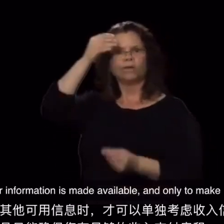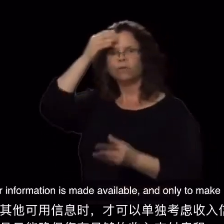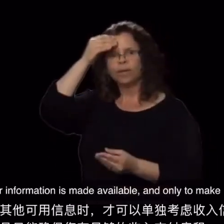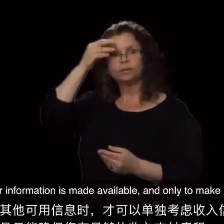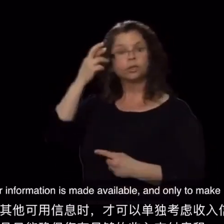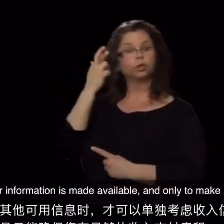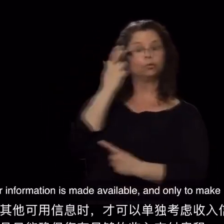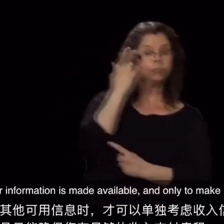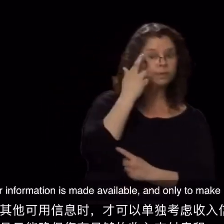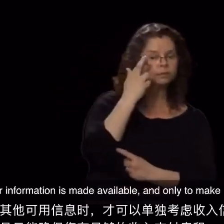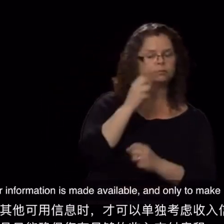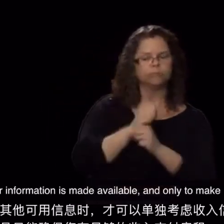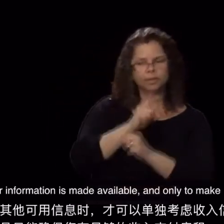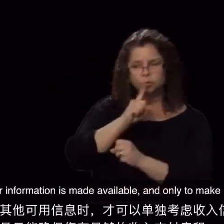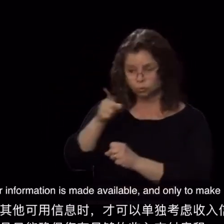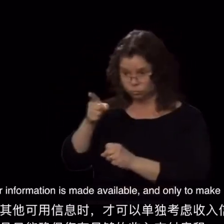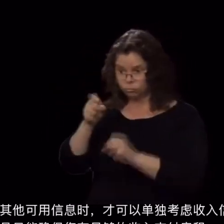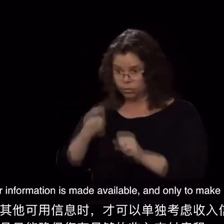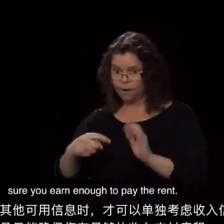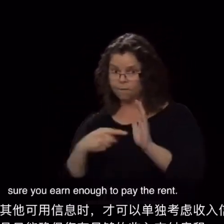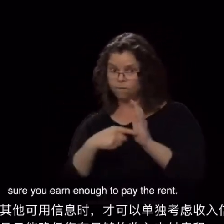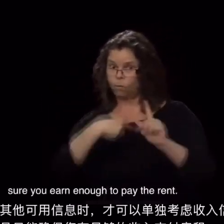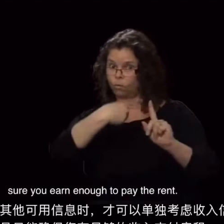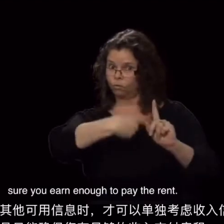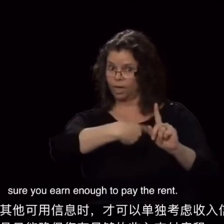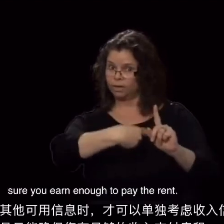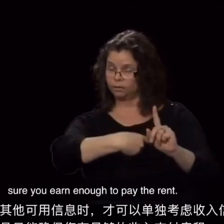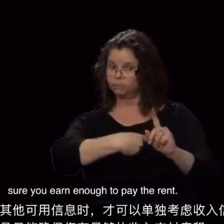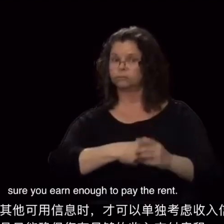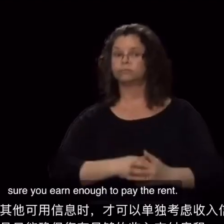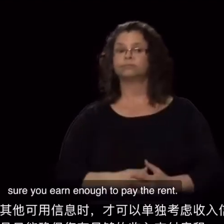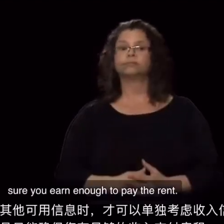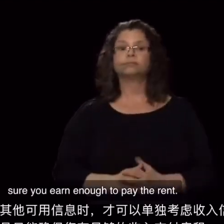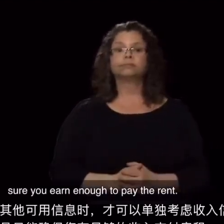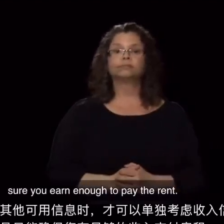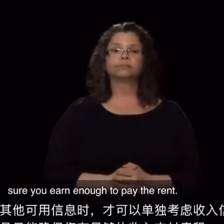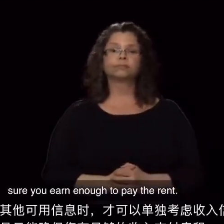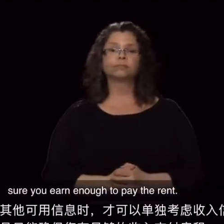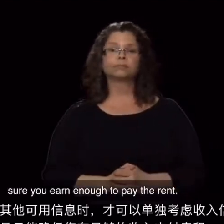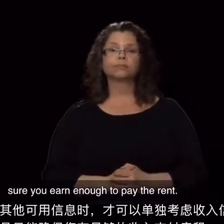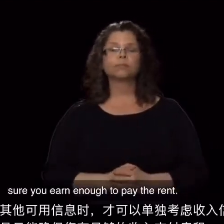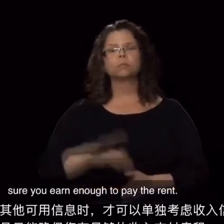available, and only to make sure you earn enough to pay the rent.